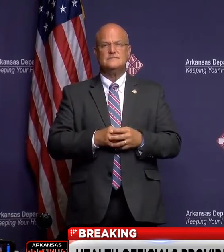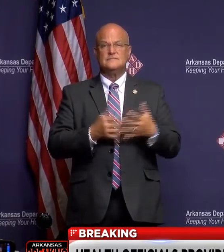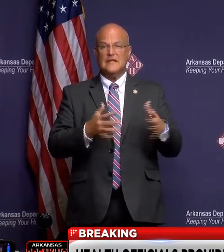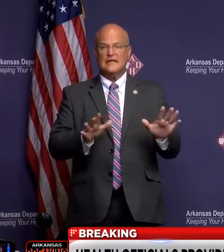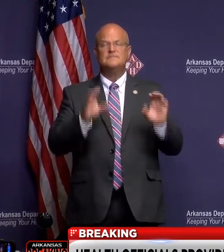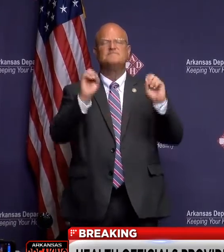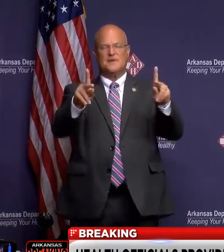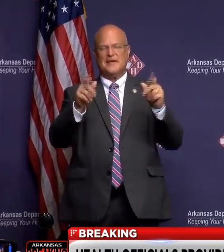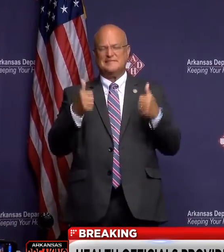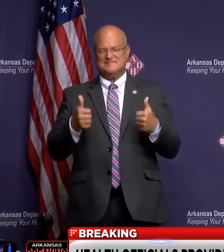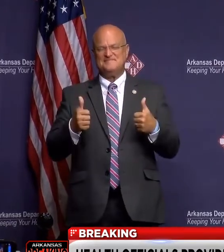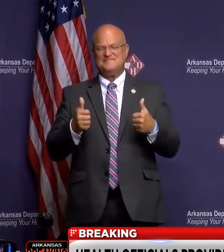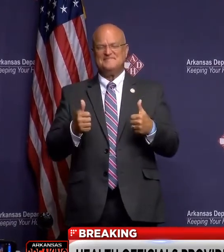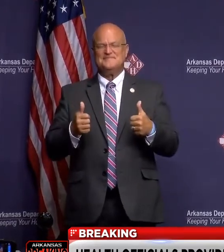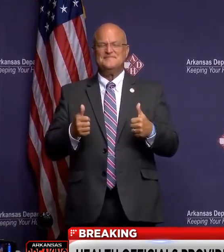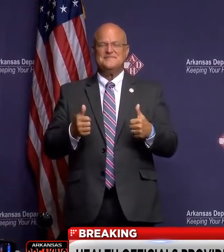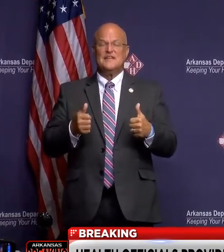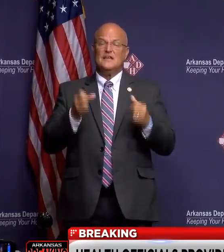that it? Okay.